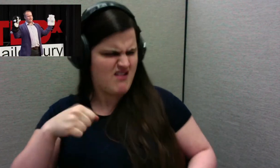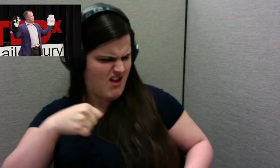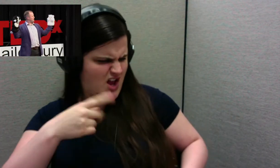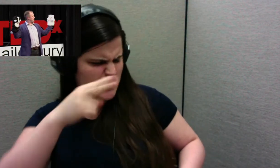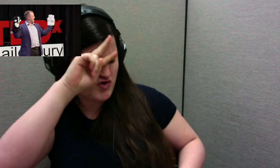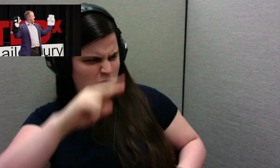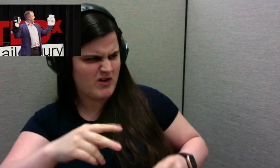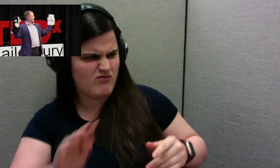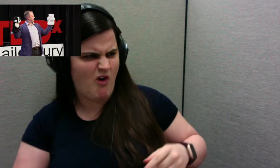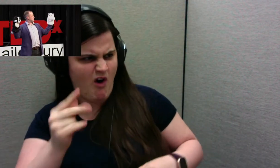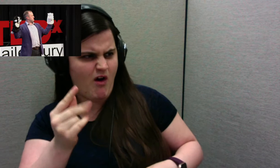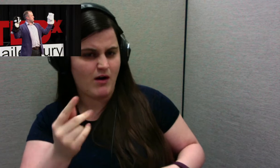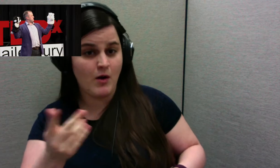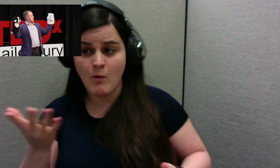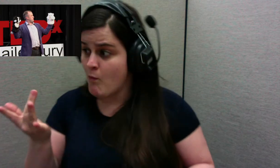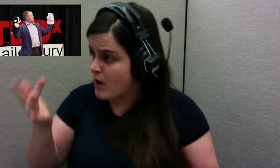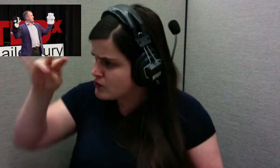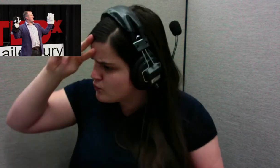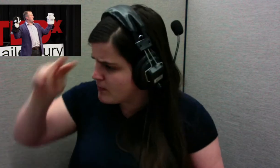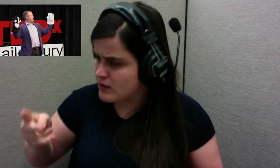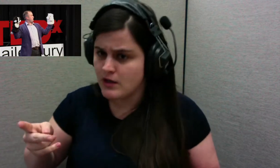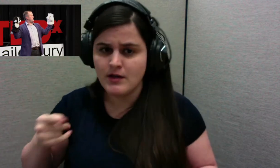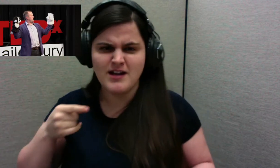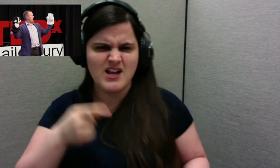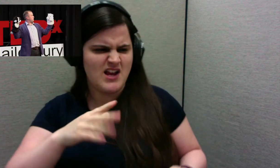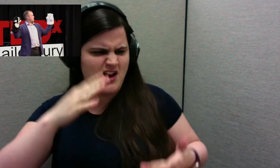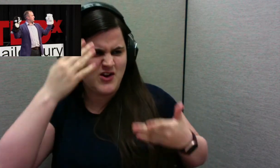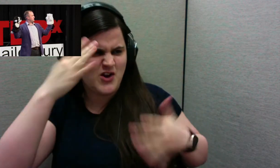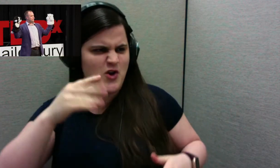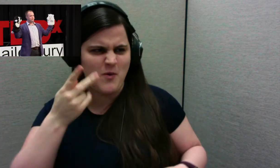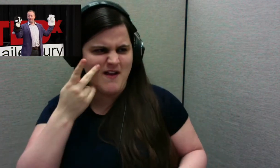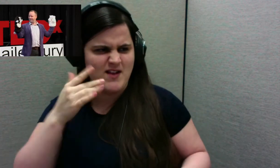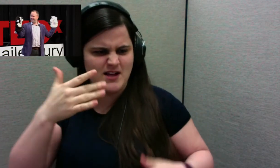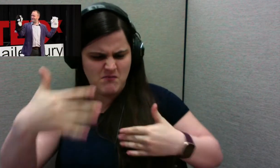Why is he stupid? Because he doesn't even know if his kennel's going to fit in our house.